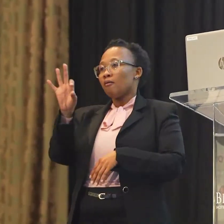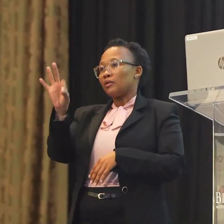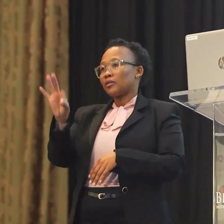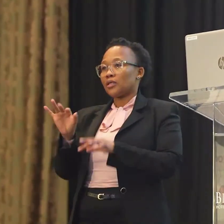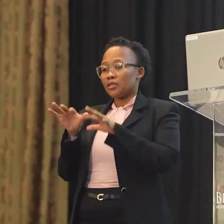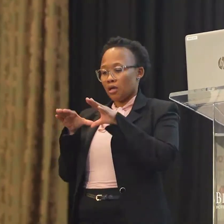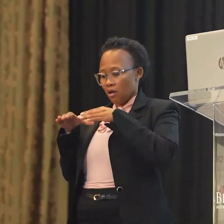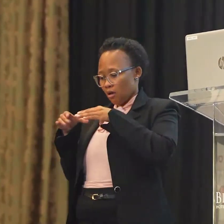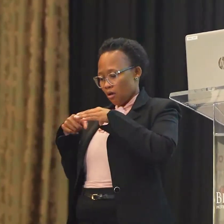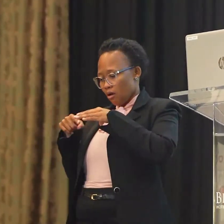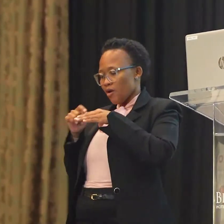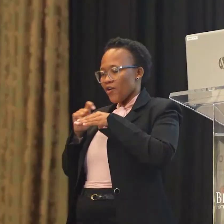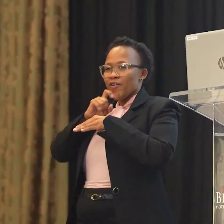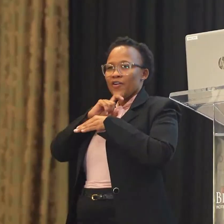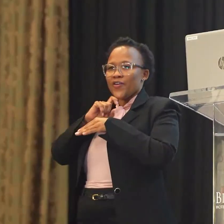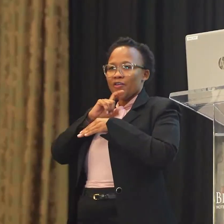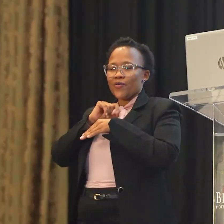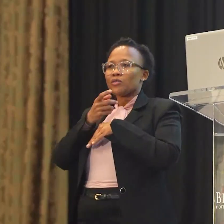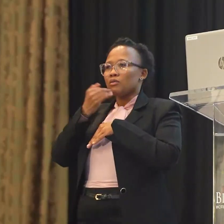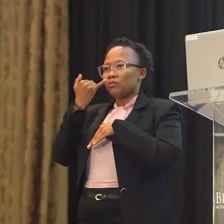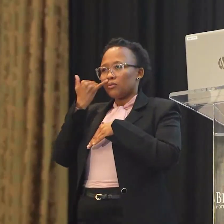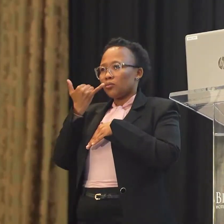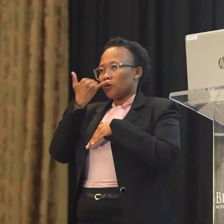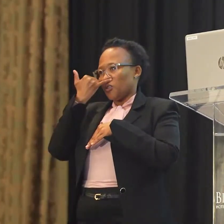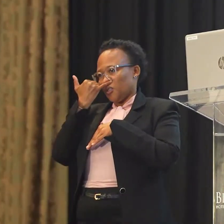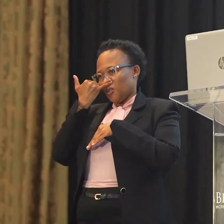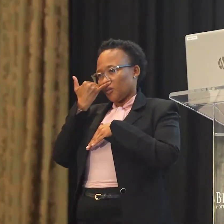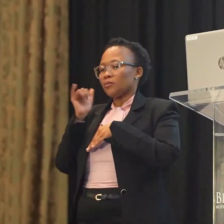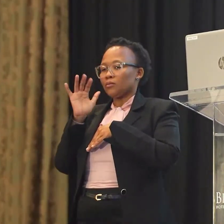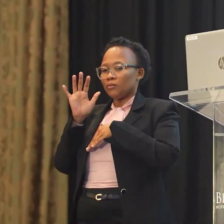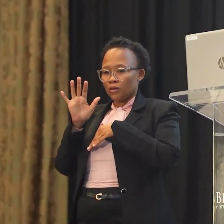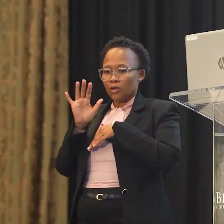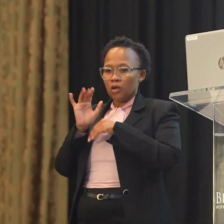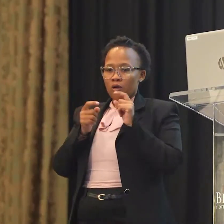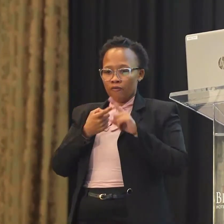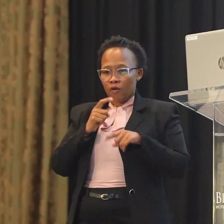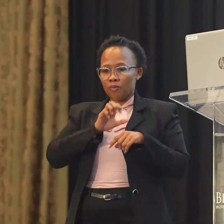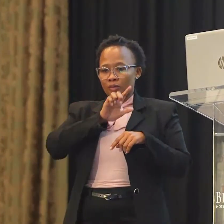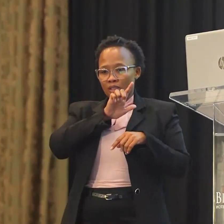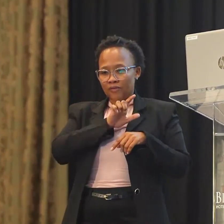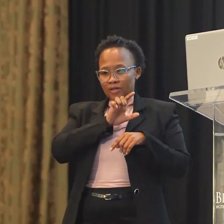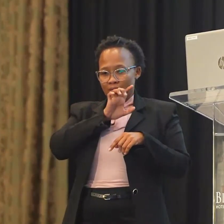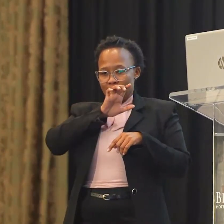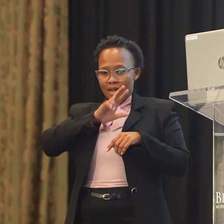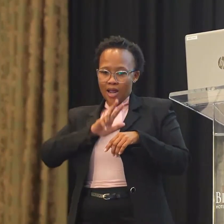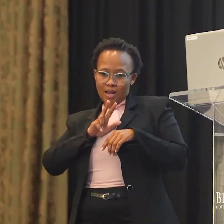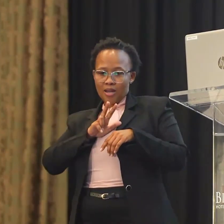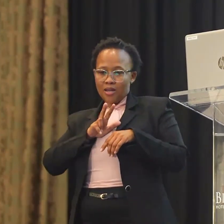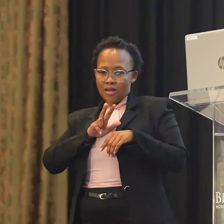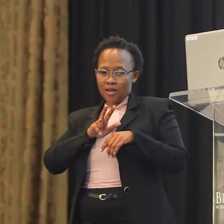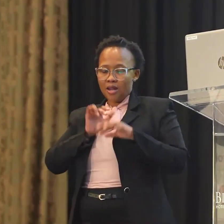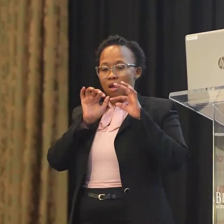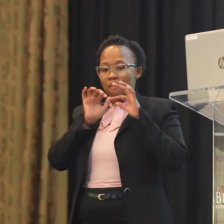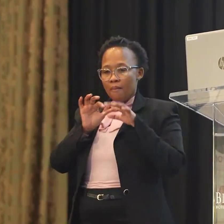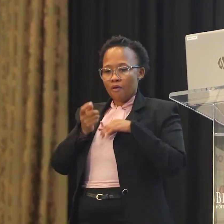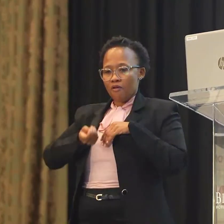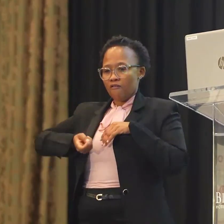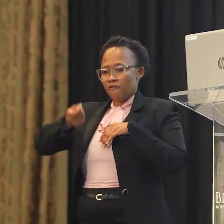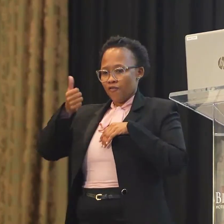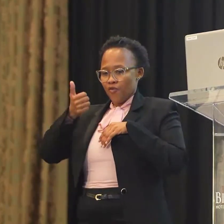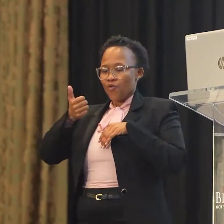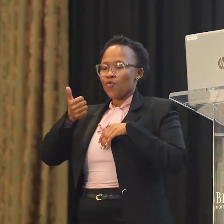that's 178 out of the over 6,000 people that we spoke to, feel very safe